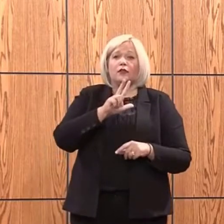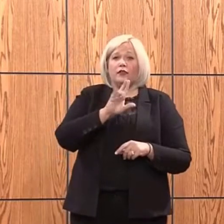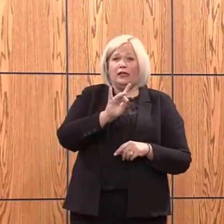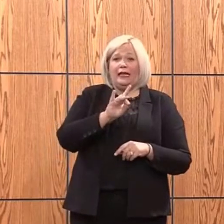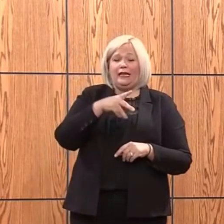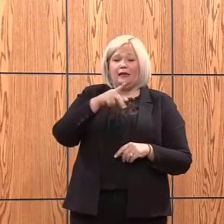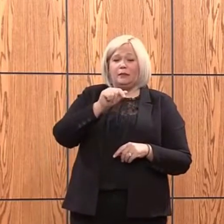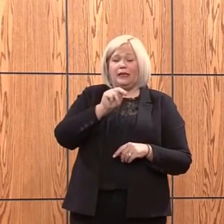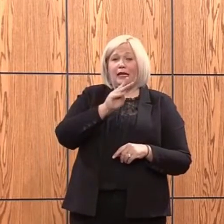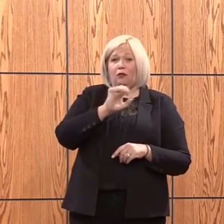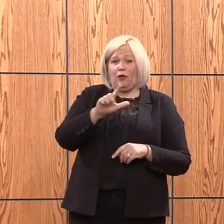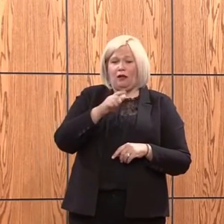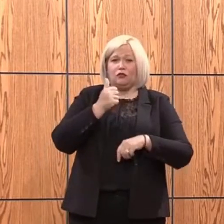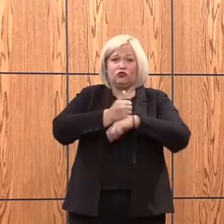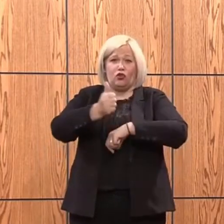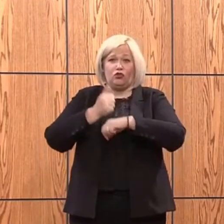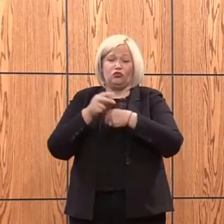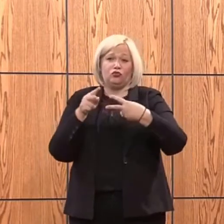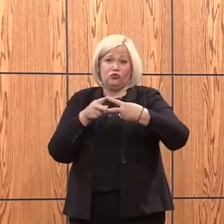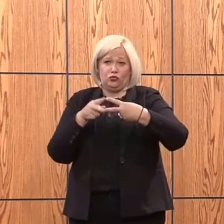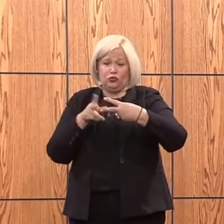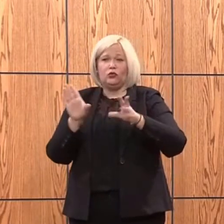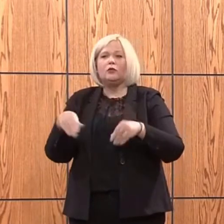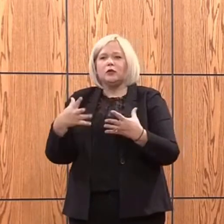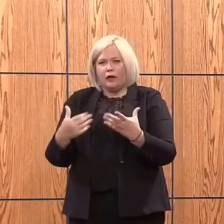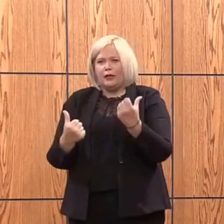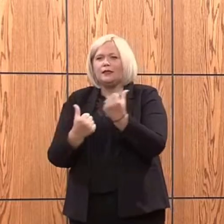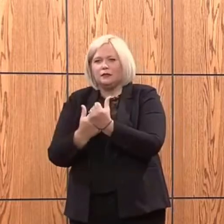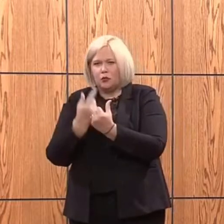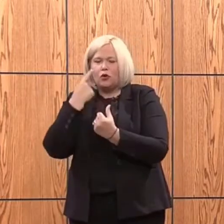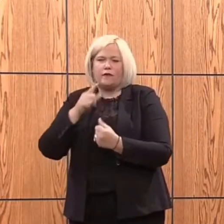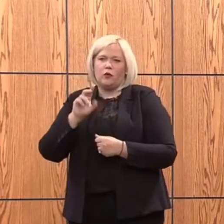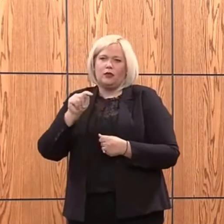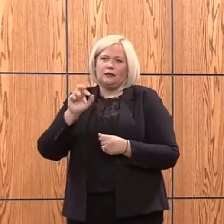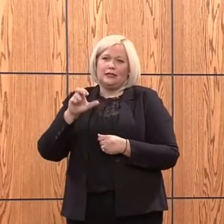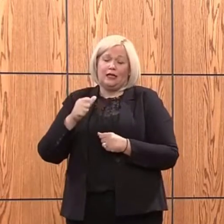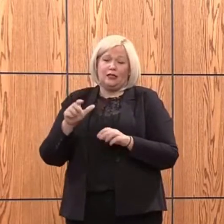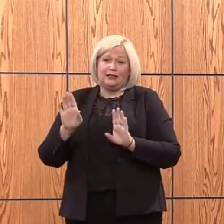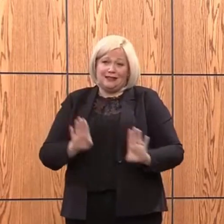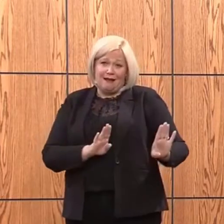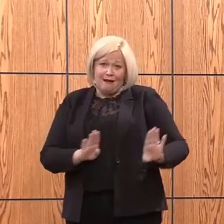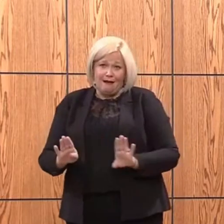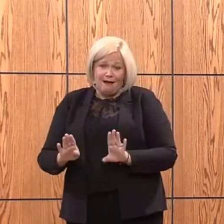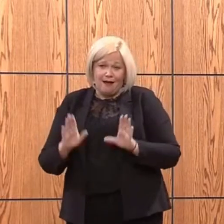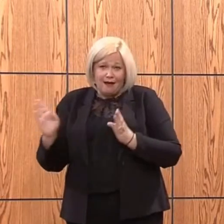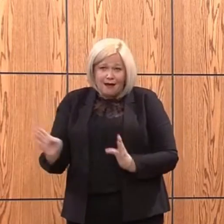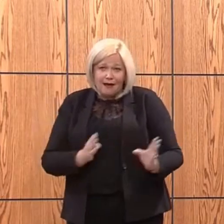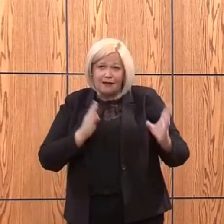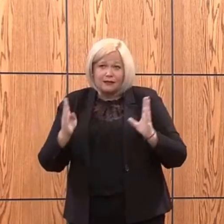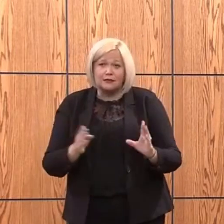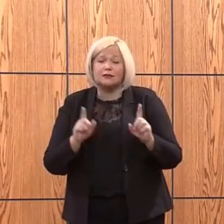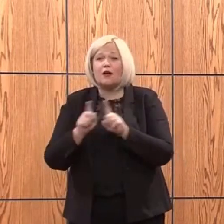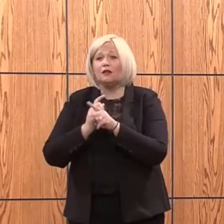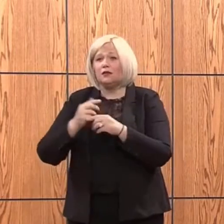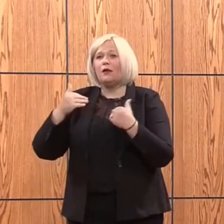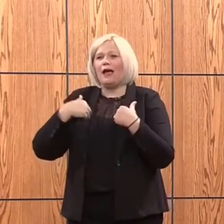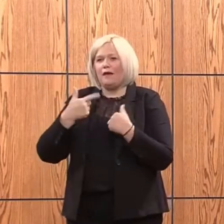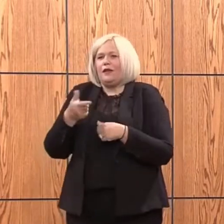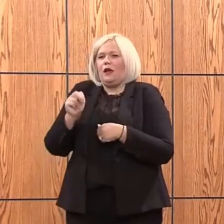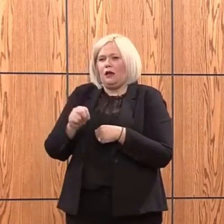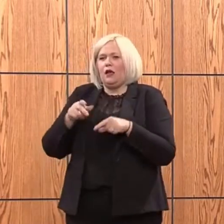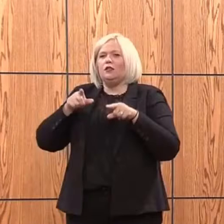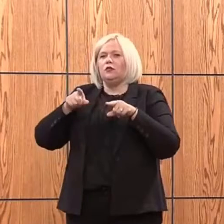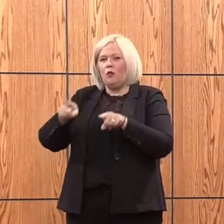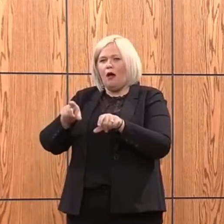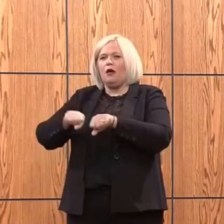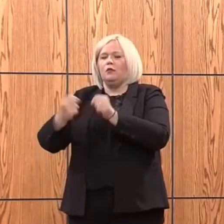Plainwell, charged with 2 felony counts, providing material support for terrorist acts, and carrying or possessing a firearm during the commission